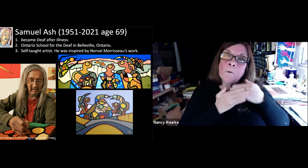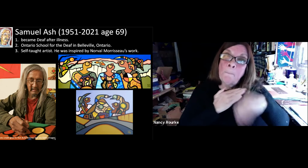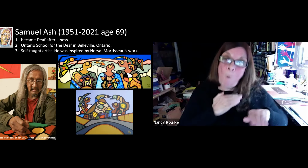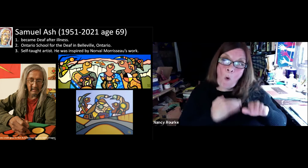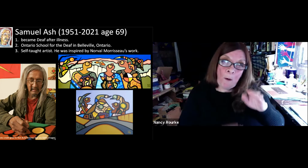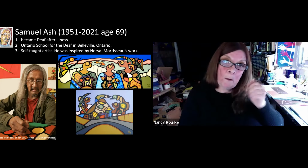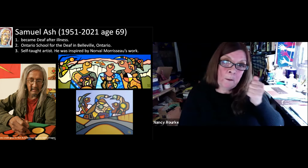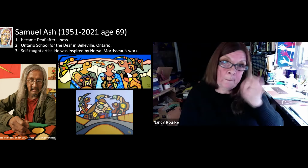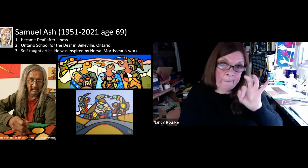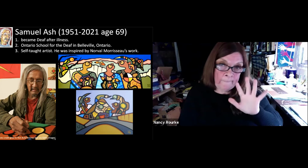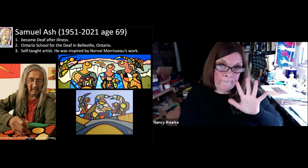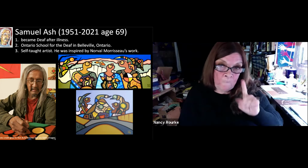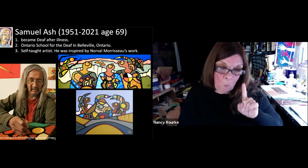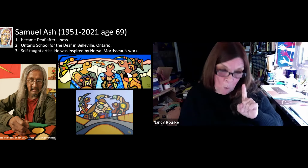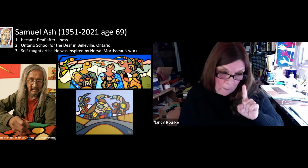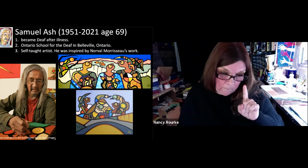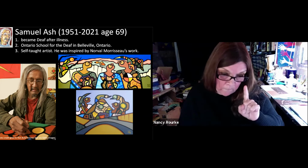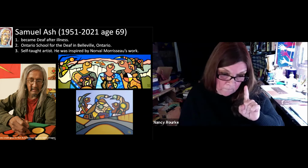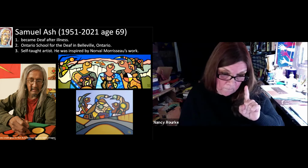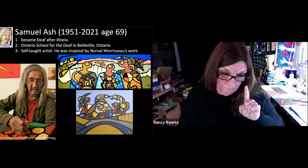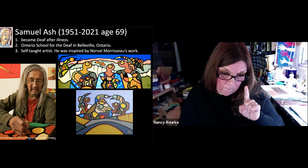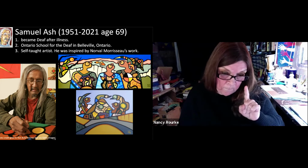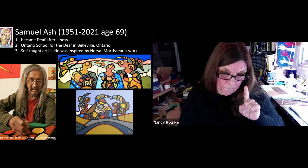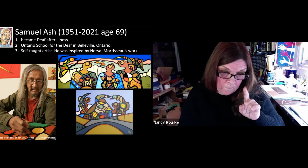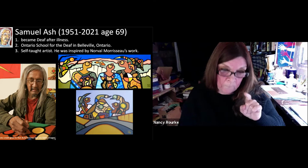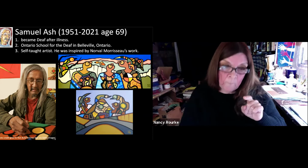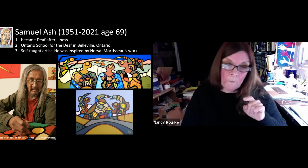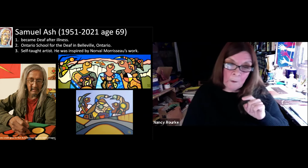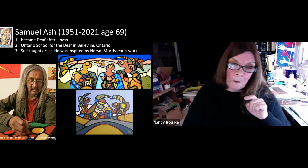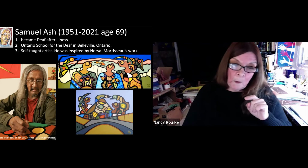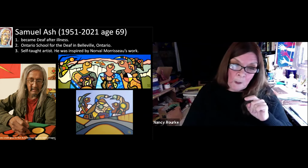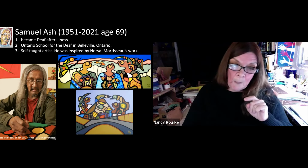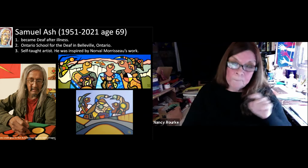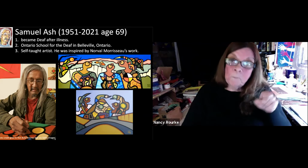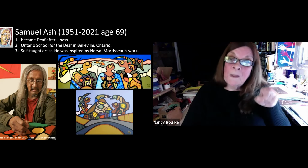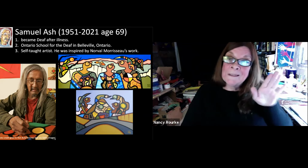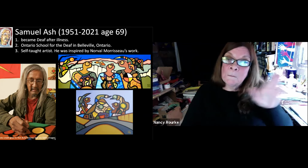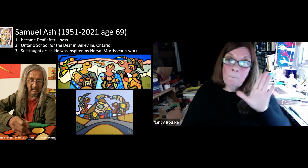Samuel. Okay. Samuel was born in 1951.